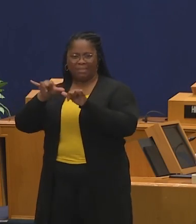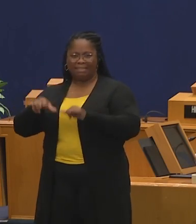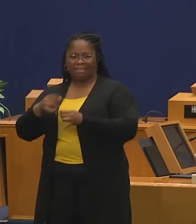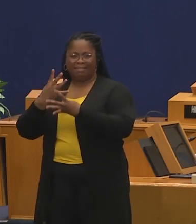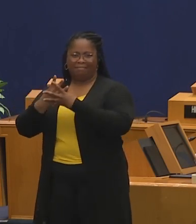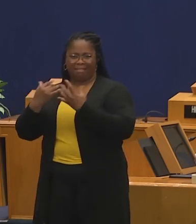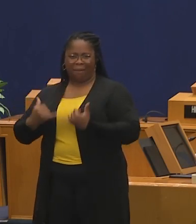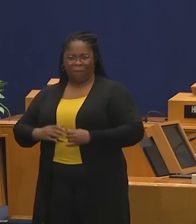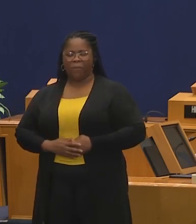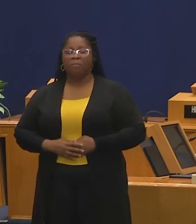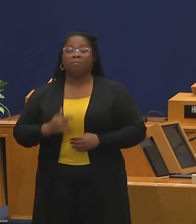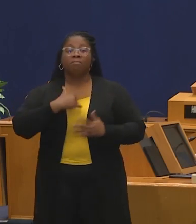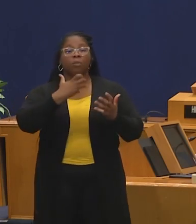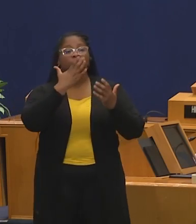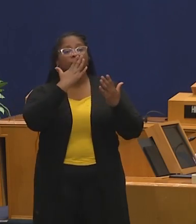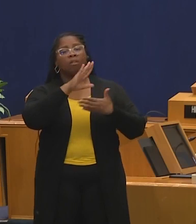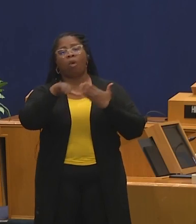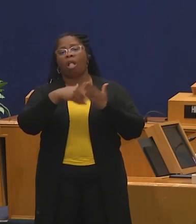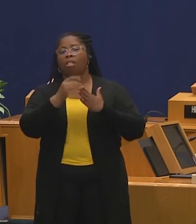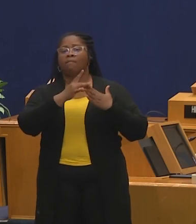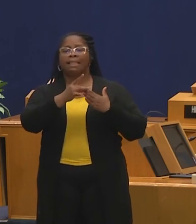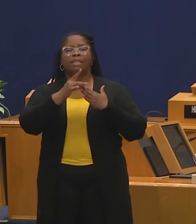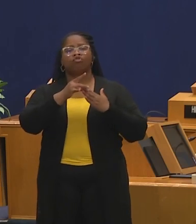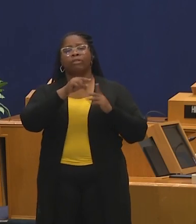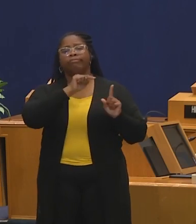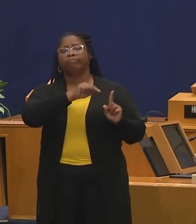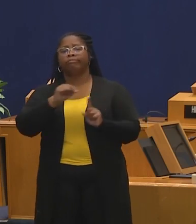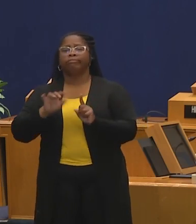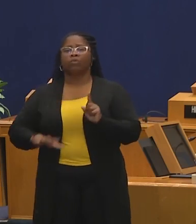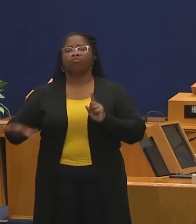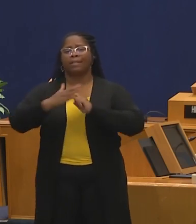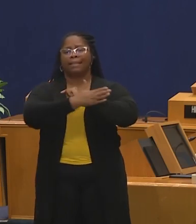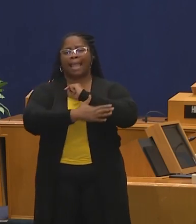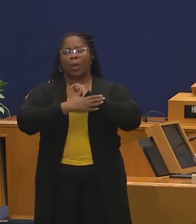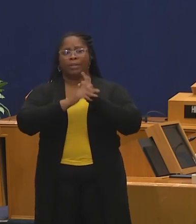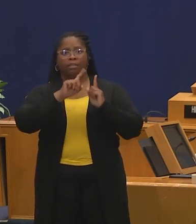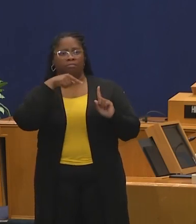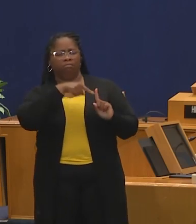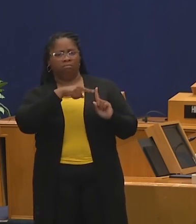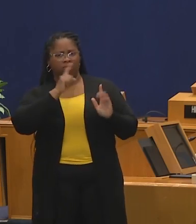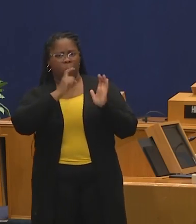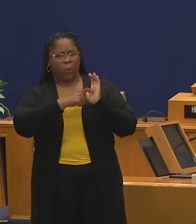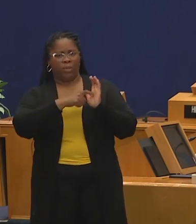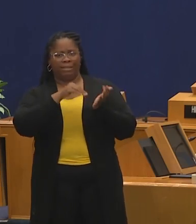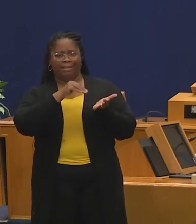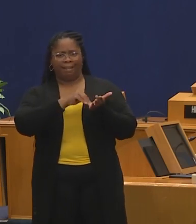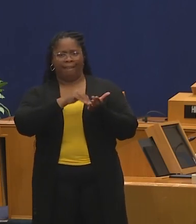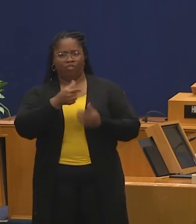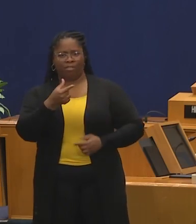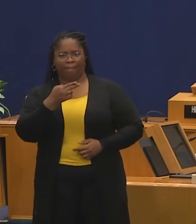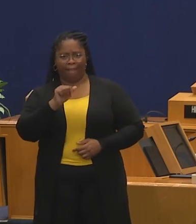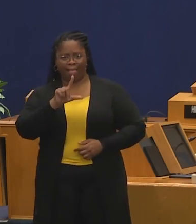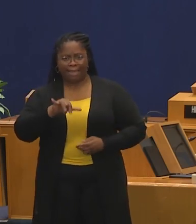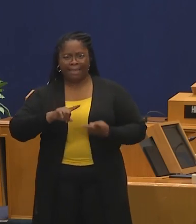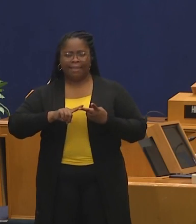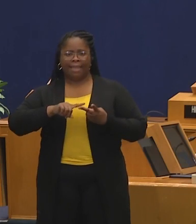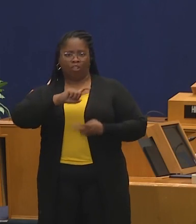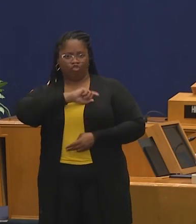want to thank all of our leadership across the county, particularly noting Dr. Galley and the